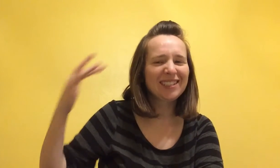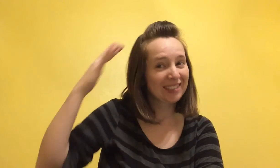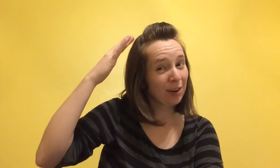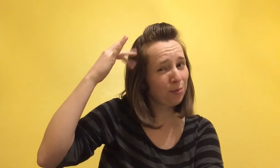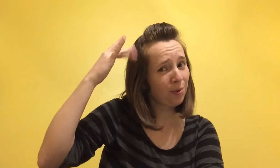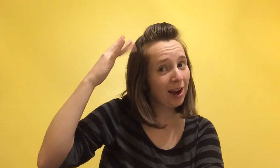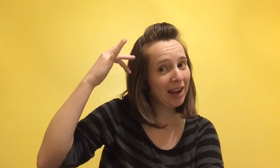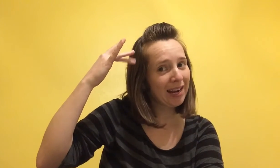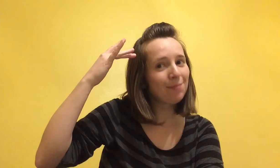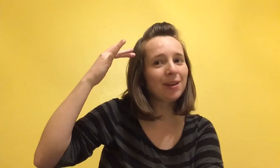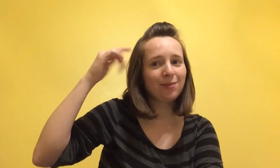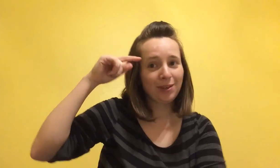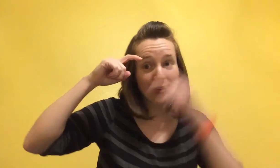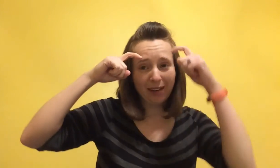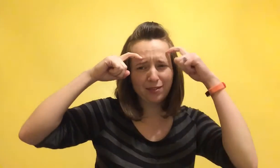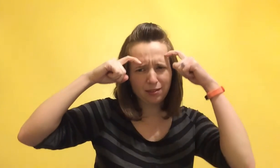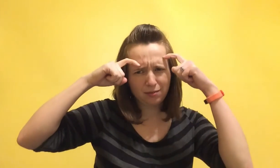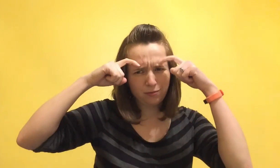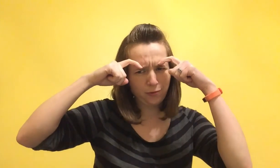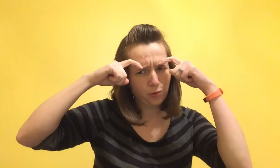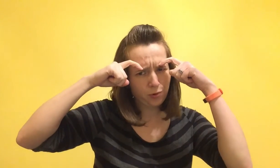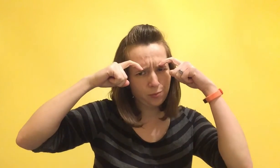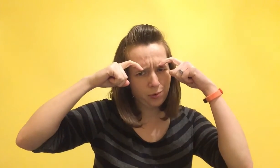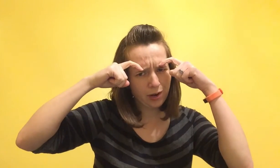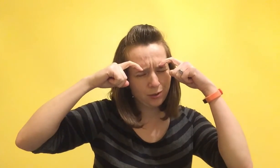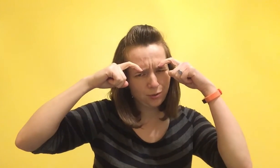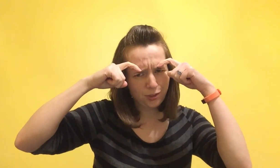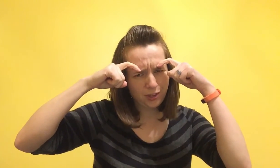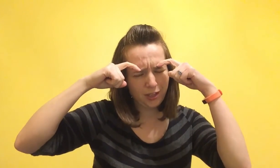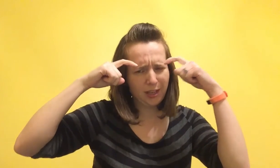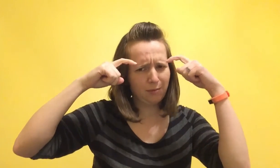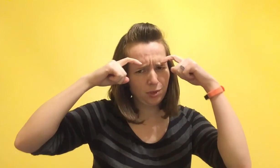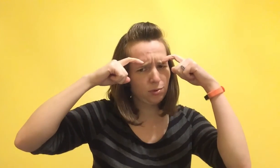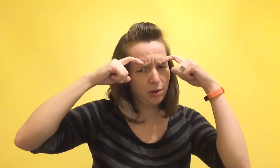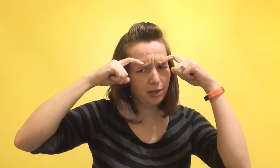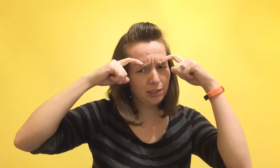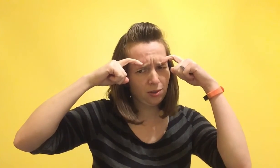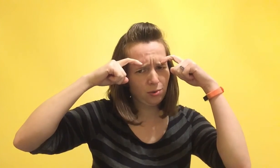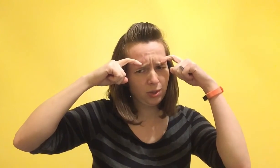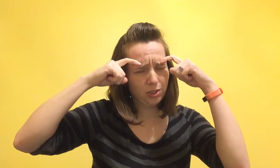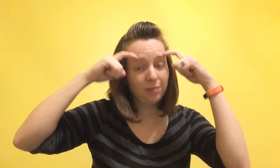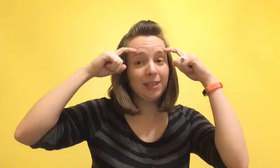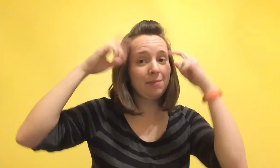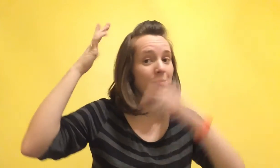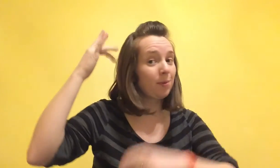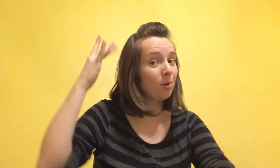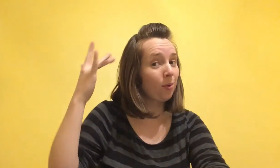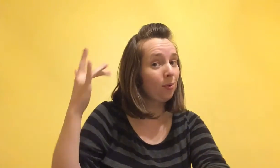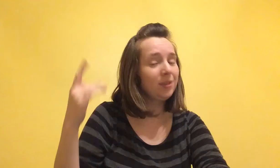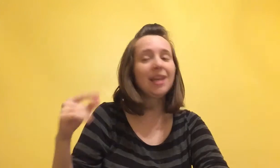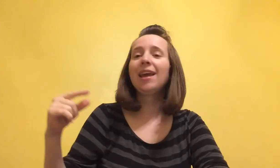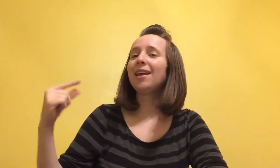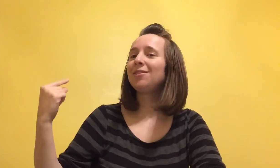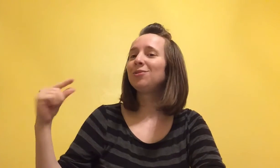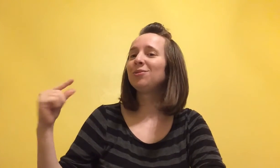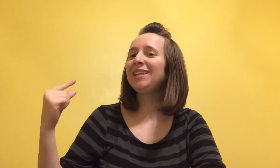it's like Y, but we don't have to furrow our brows or anything like that because we're not asking a question. We keep them out. Gold. And